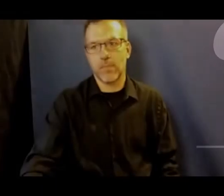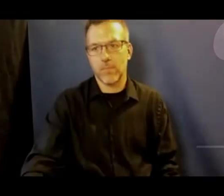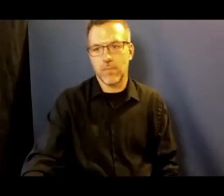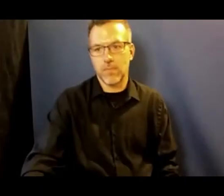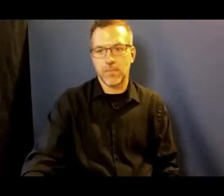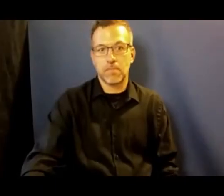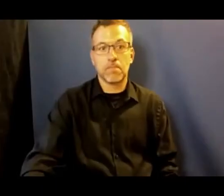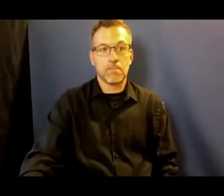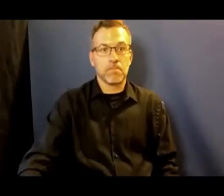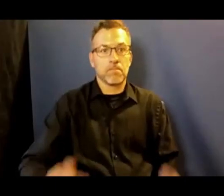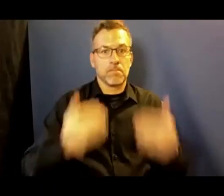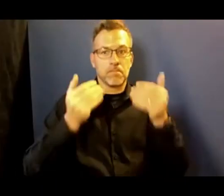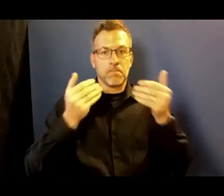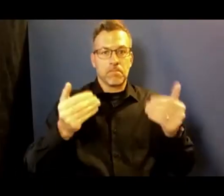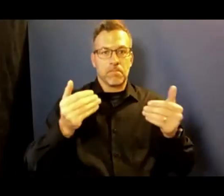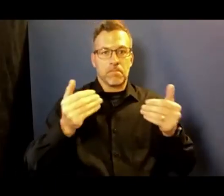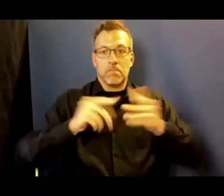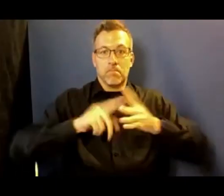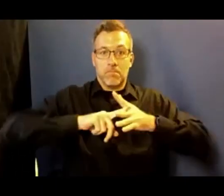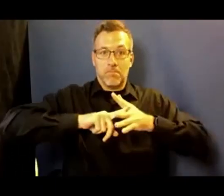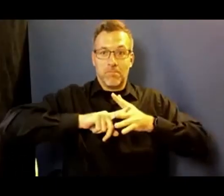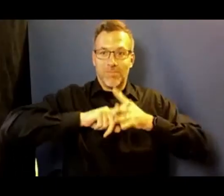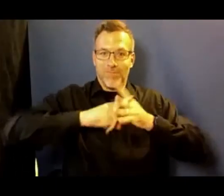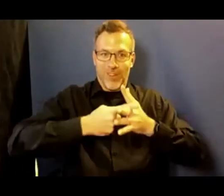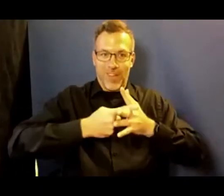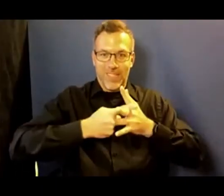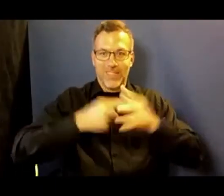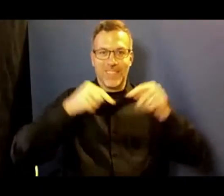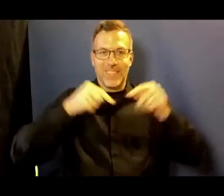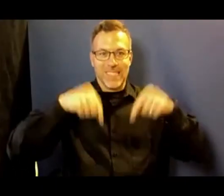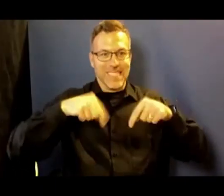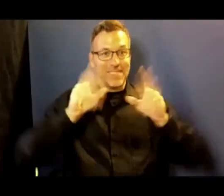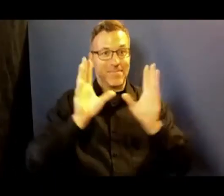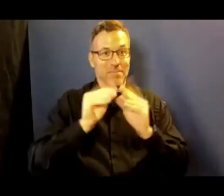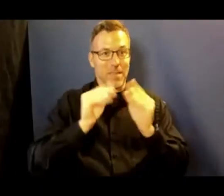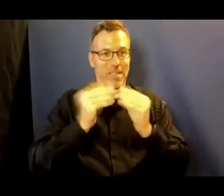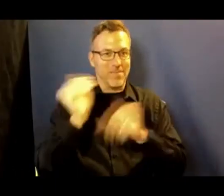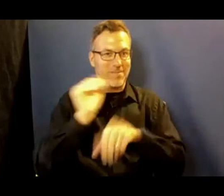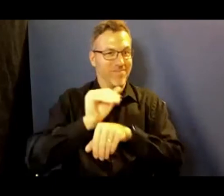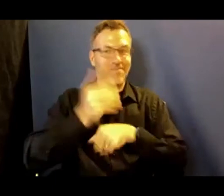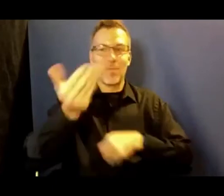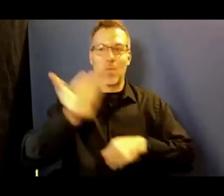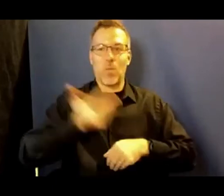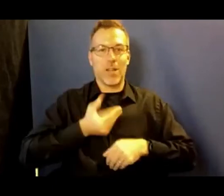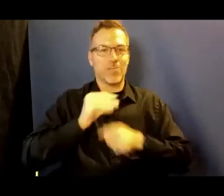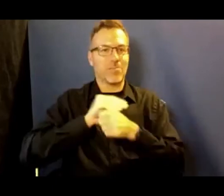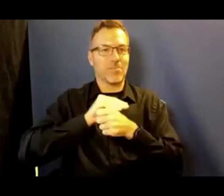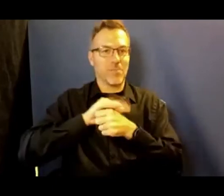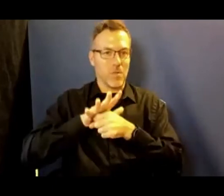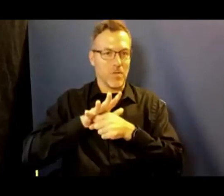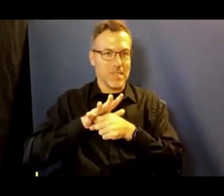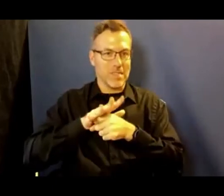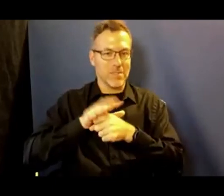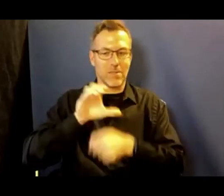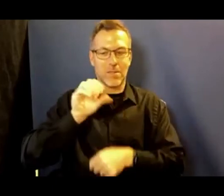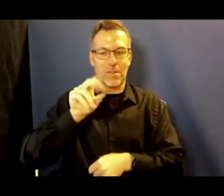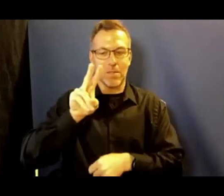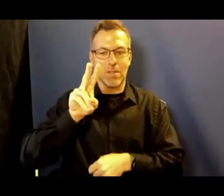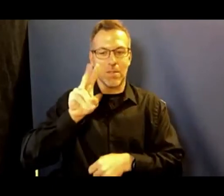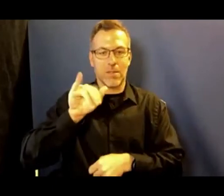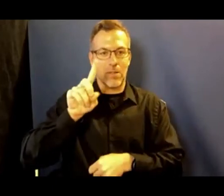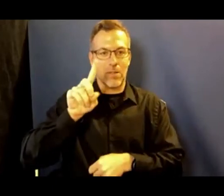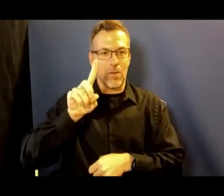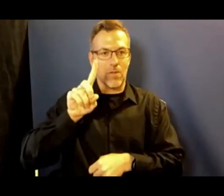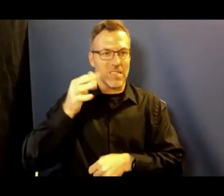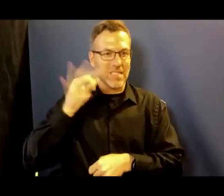Okay, well, we will get started officially. Welcome to our COVID-19 conversation. This is the second one we've had in